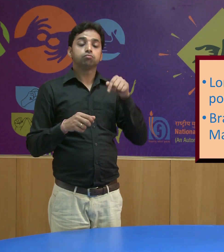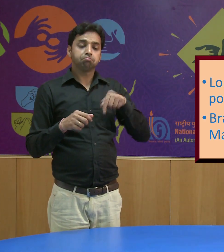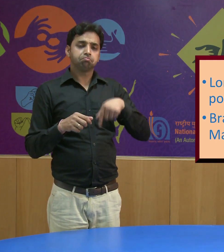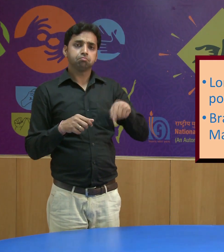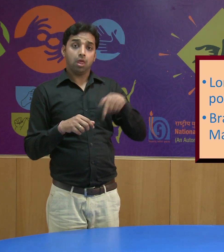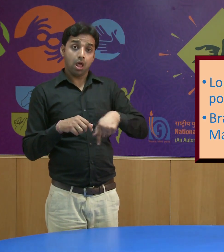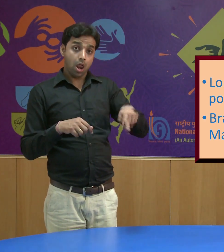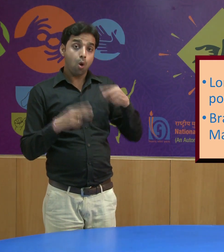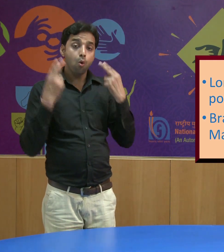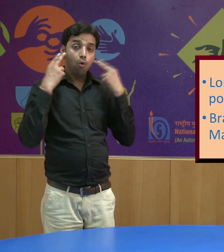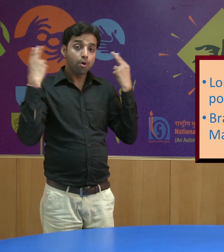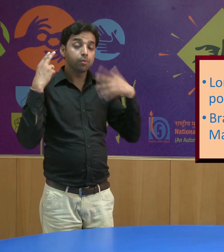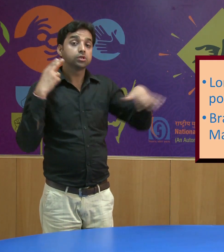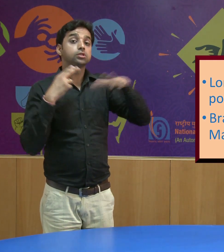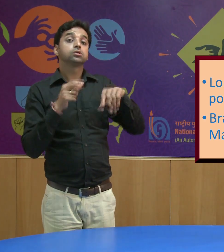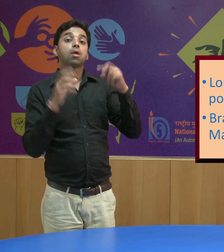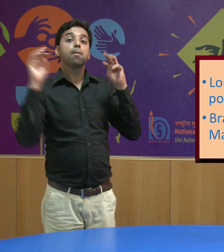Images of goddess Durga,